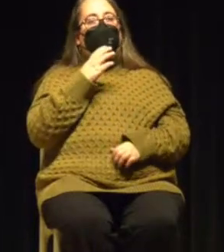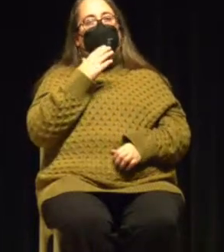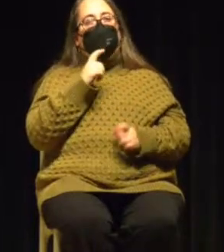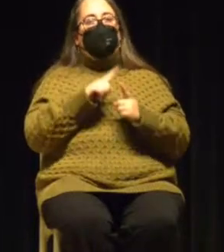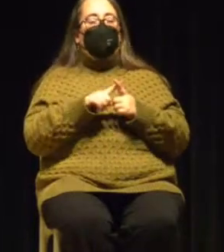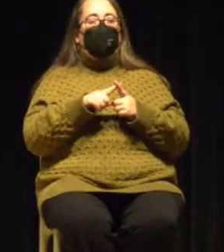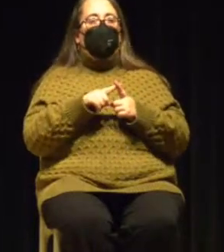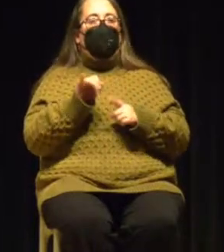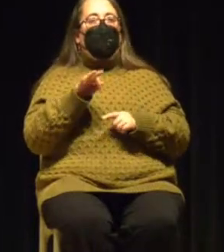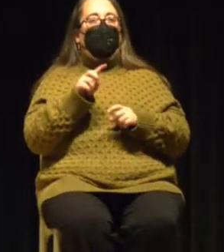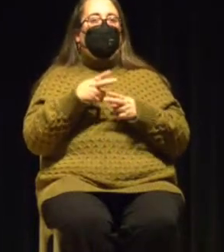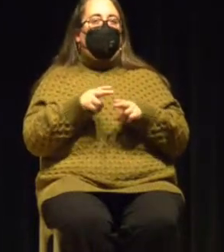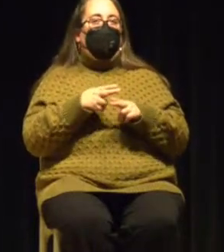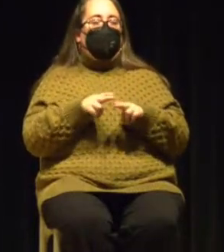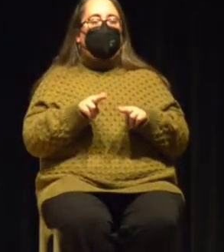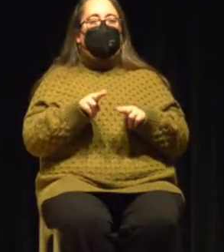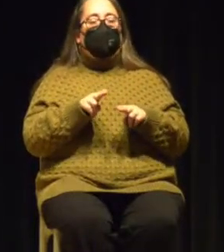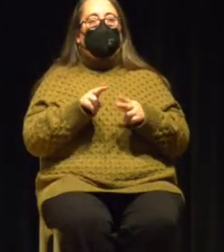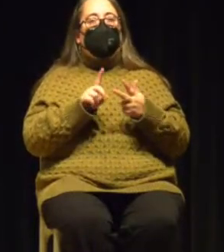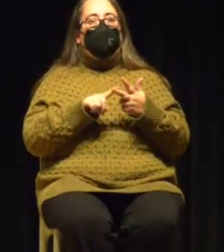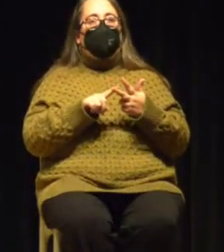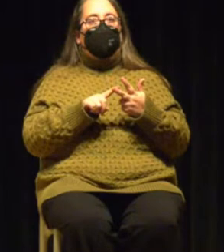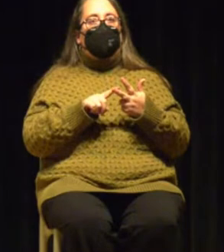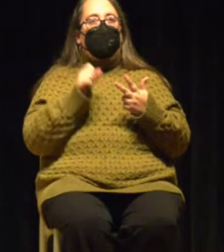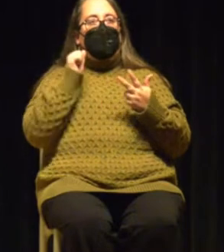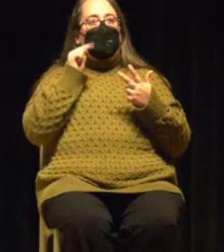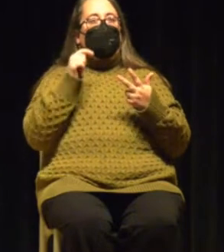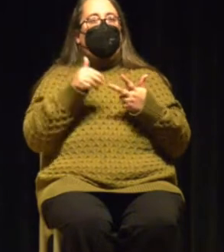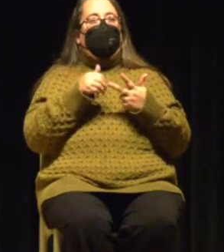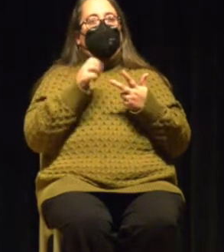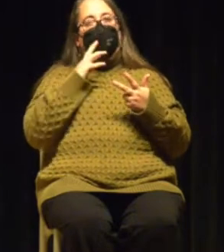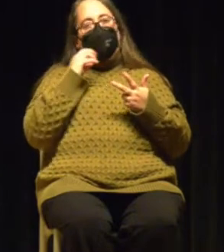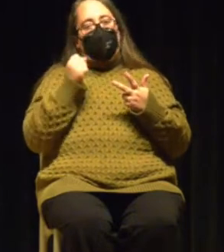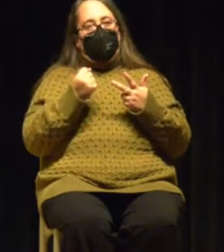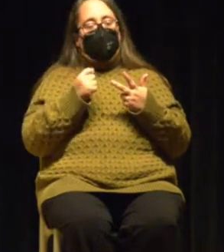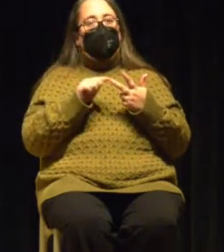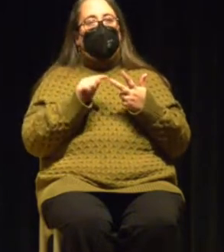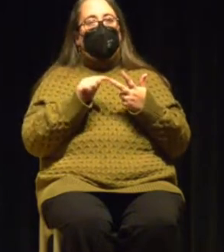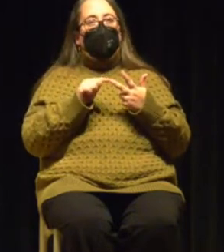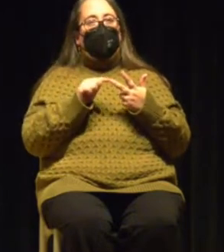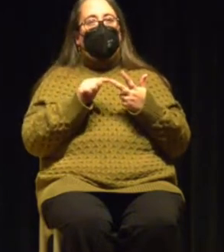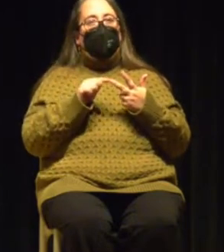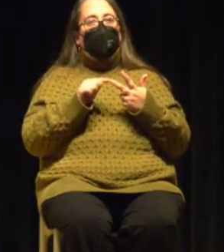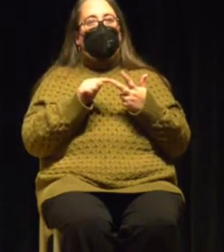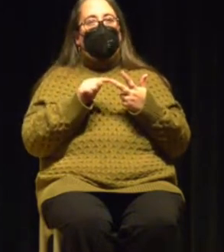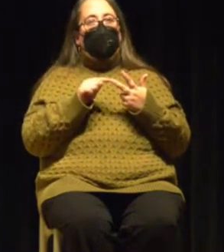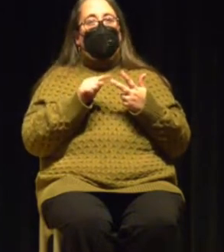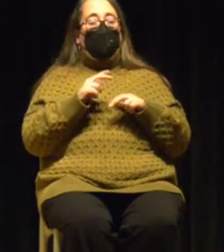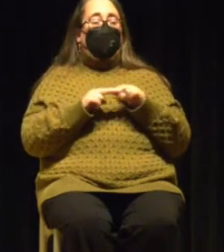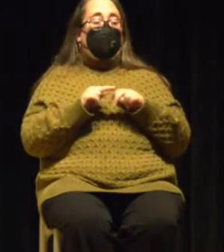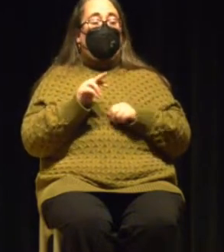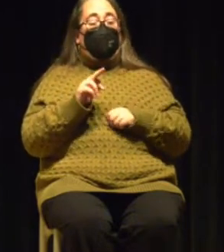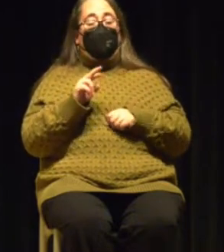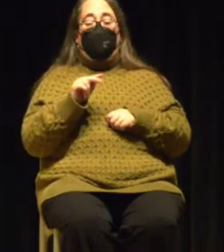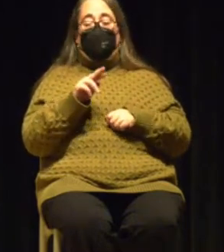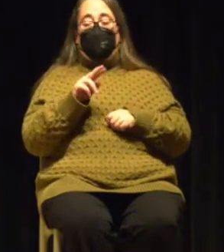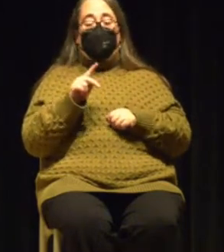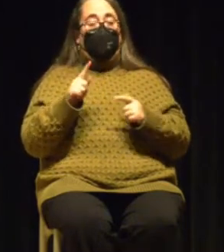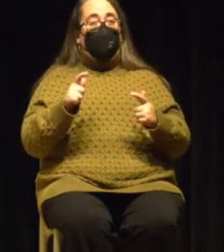eggs. She eats, and then I had a surprise baby in my 40s, and he's built like a Mack truck. He's a